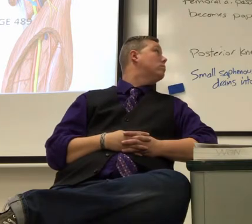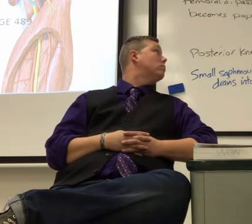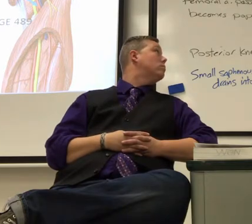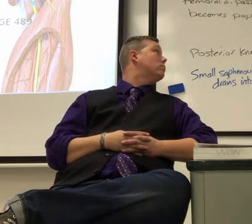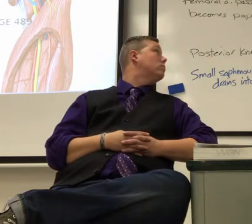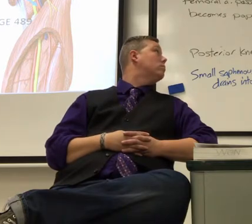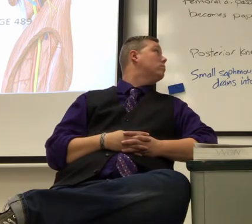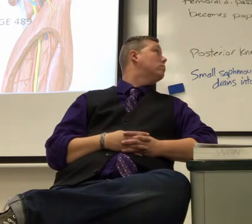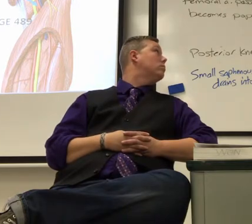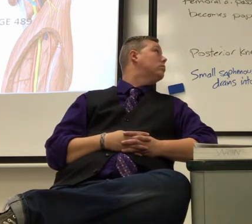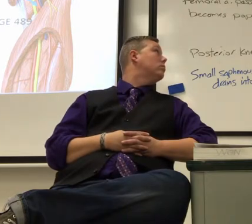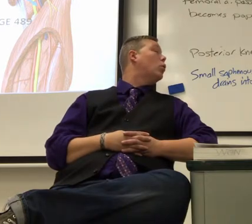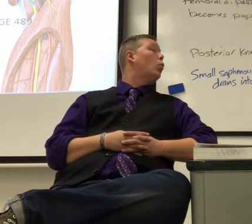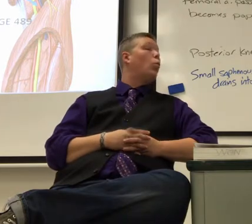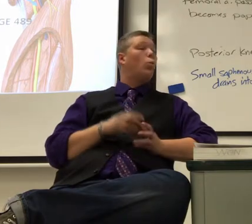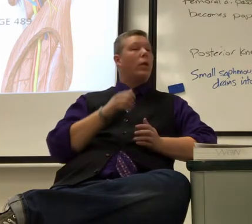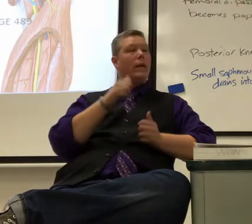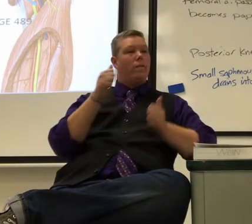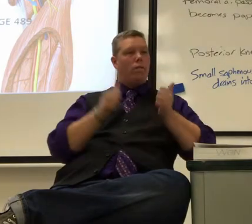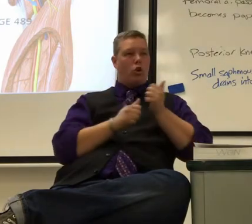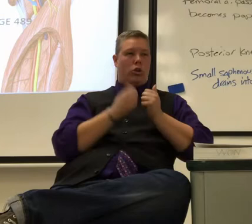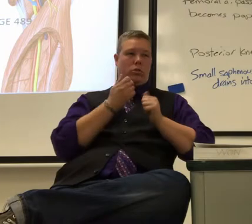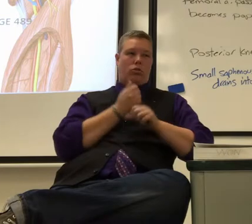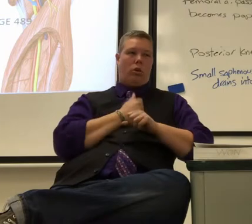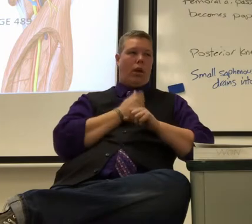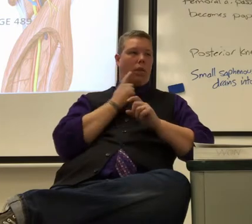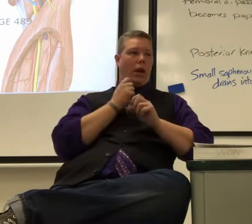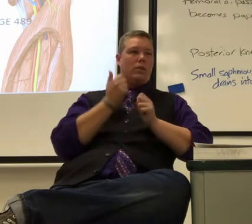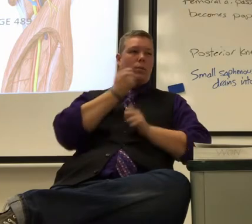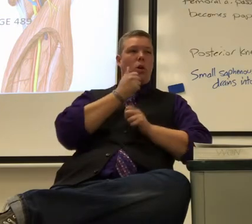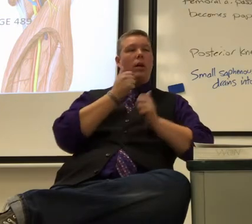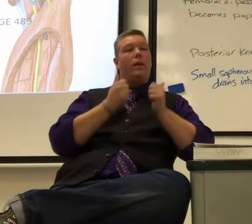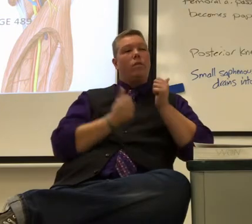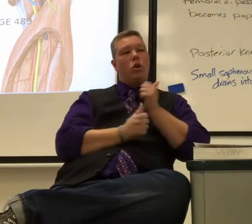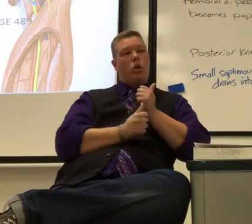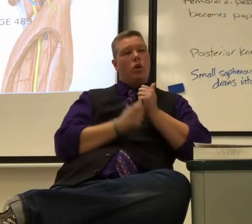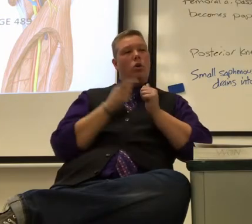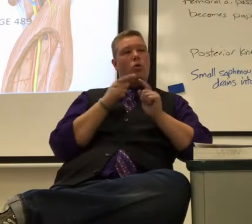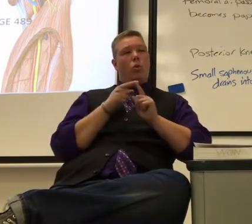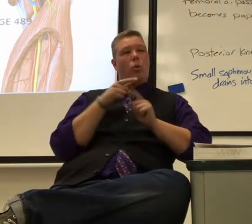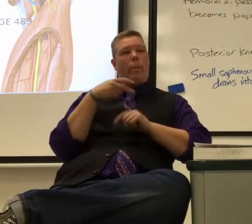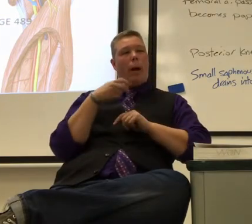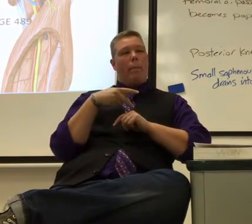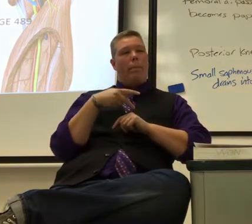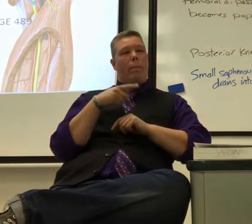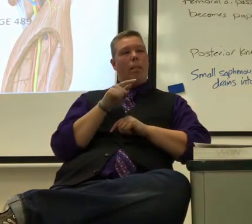just in inferior to popliteus muscle.